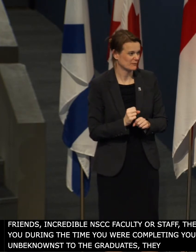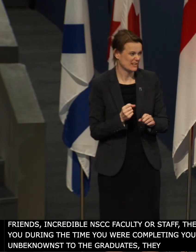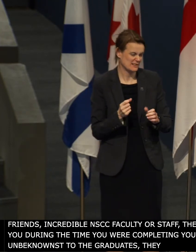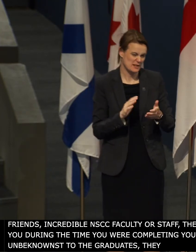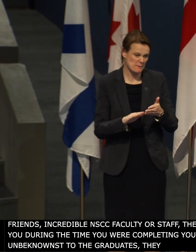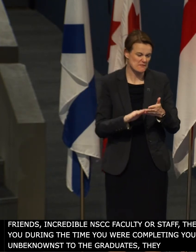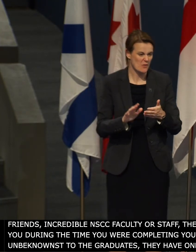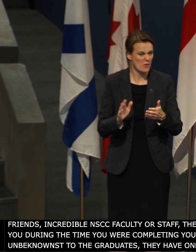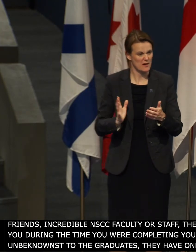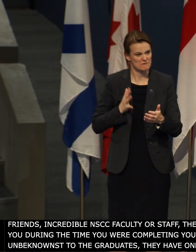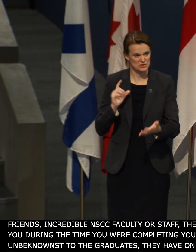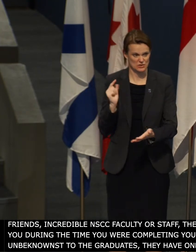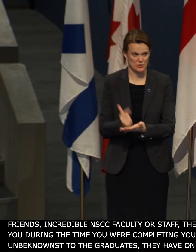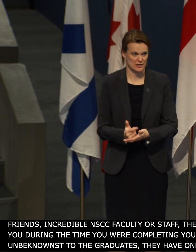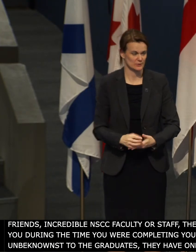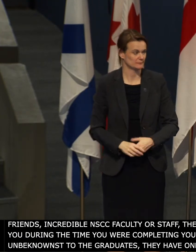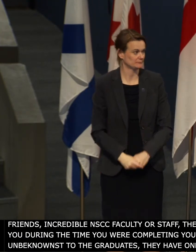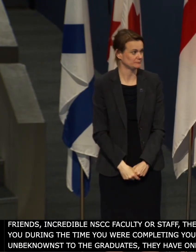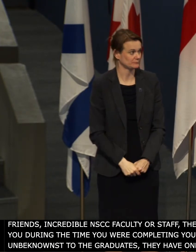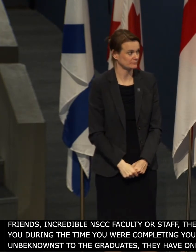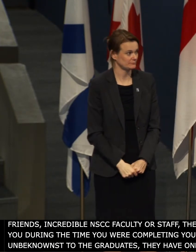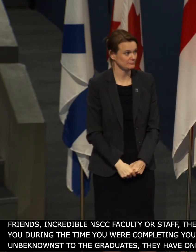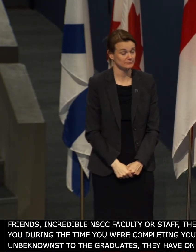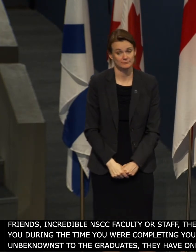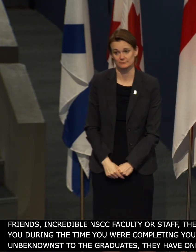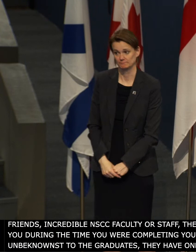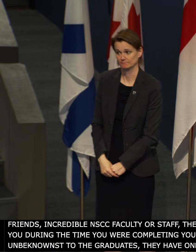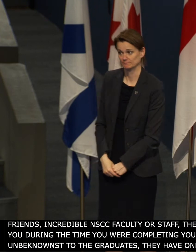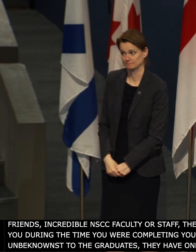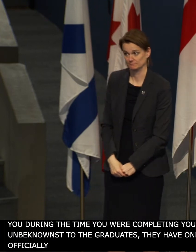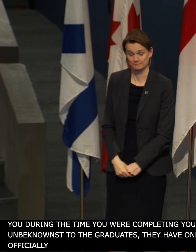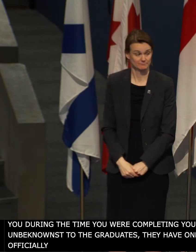can officially graduate this afternoon.